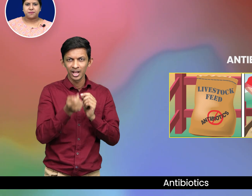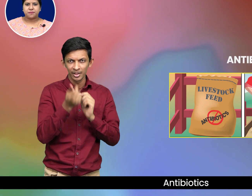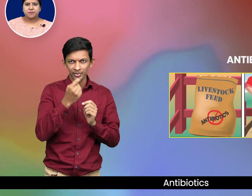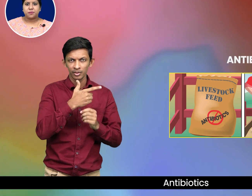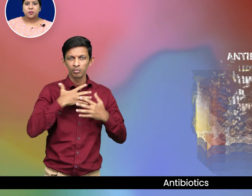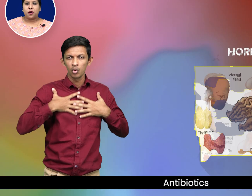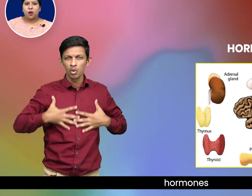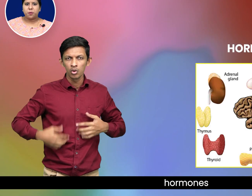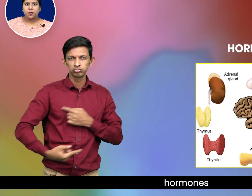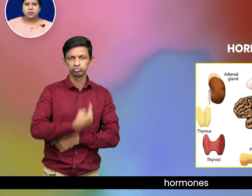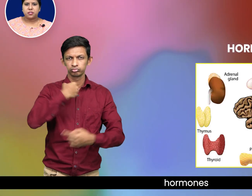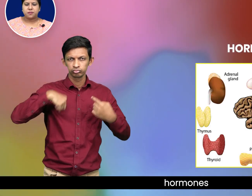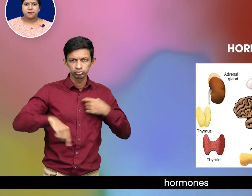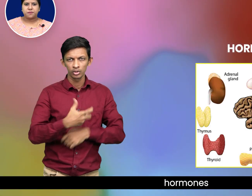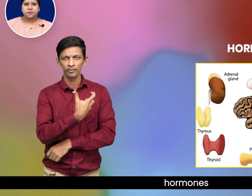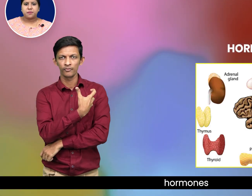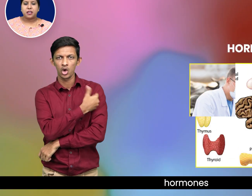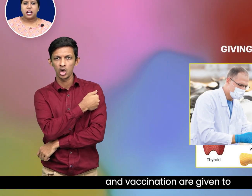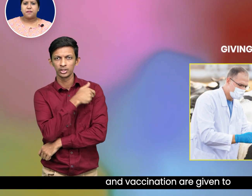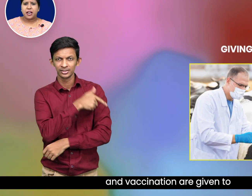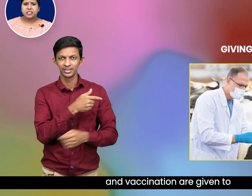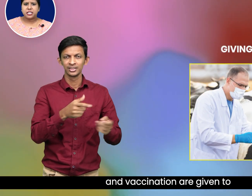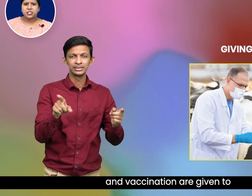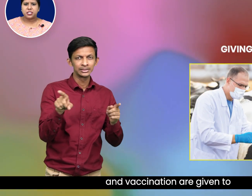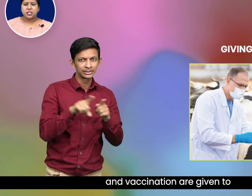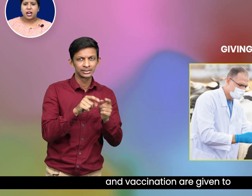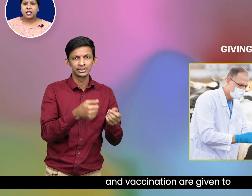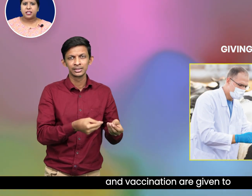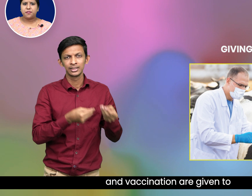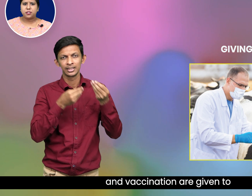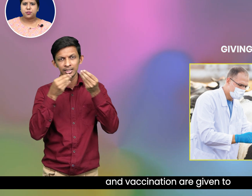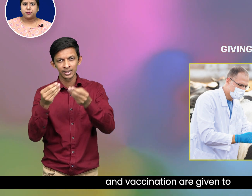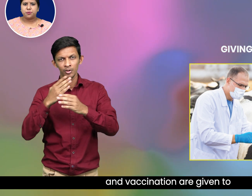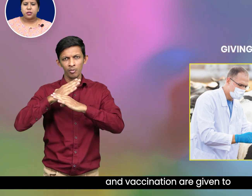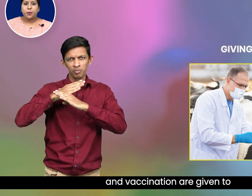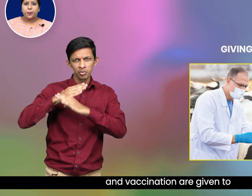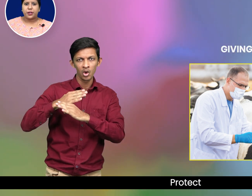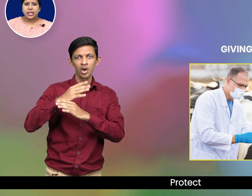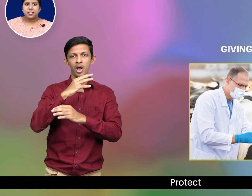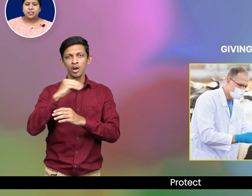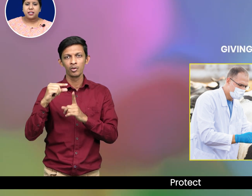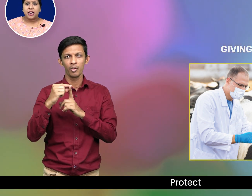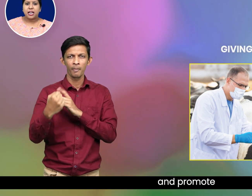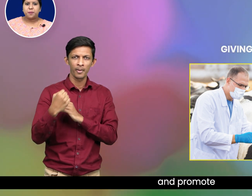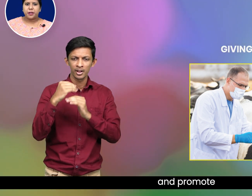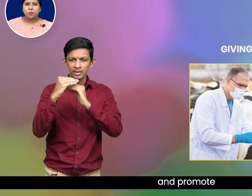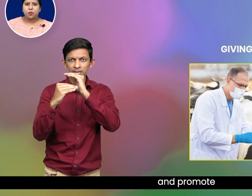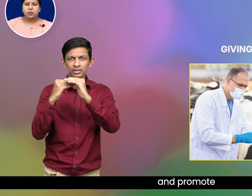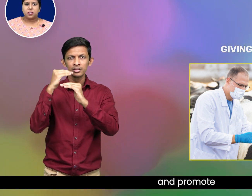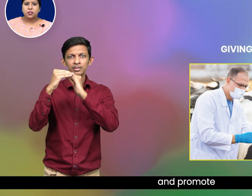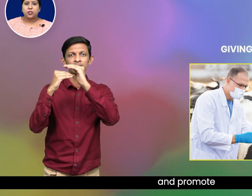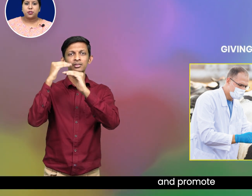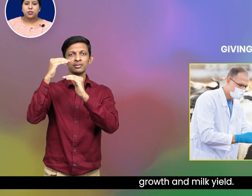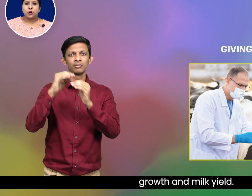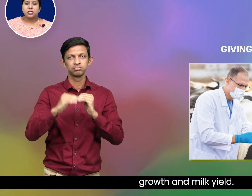Antibiotics, hormones and vaccination are given to protect and